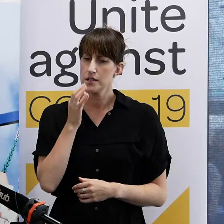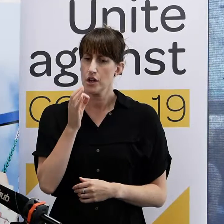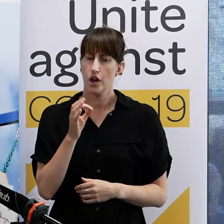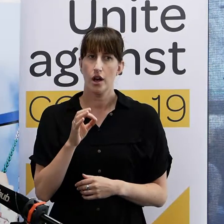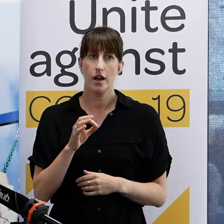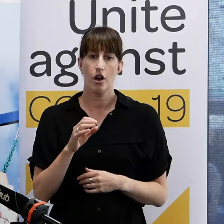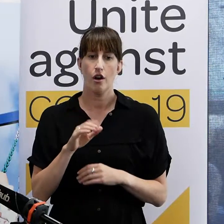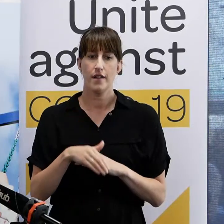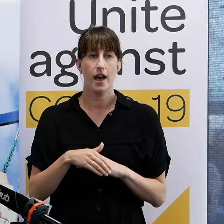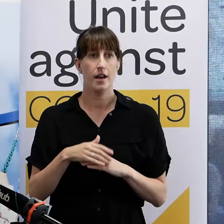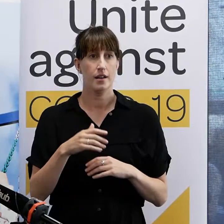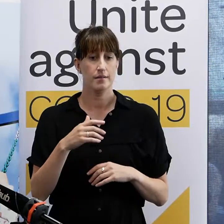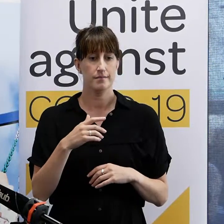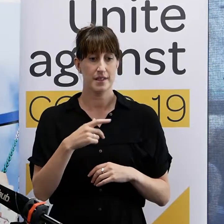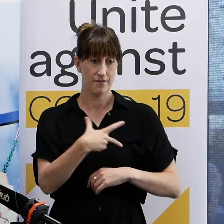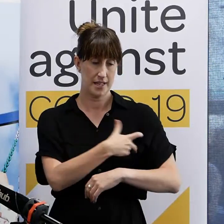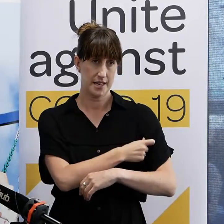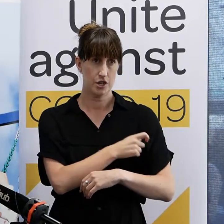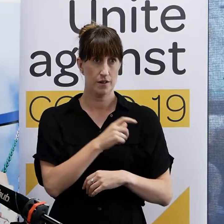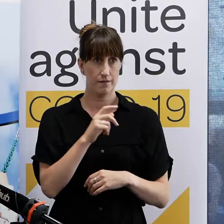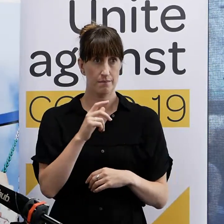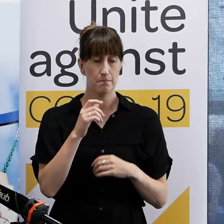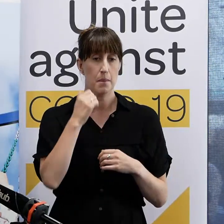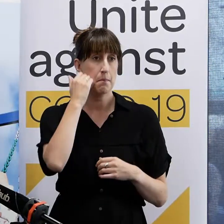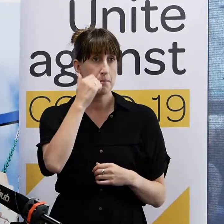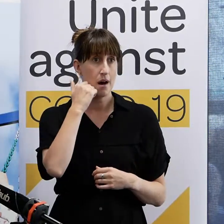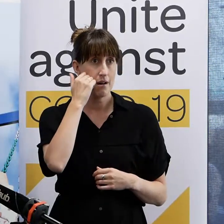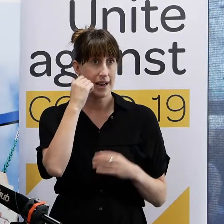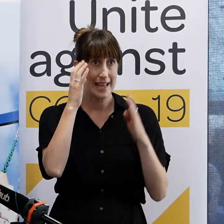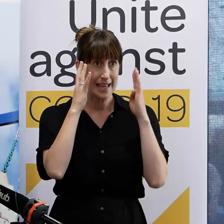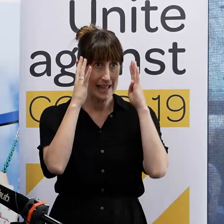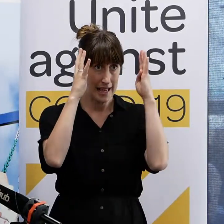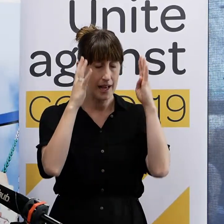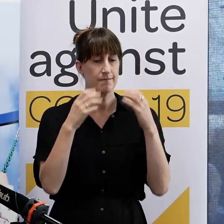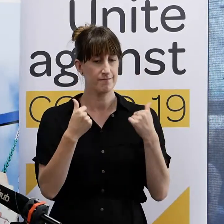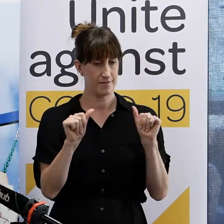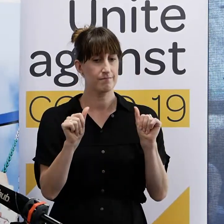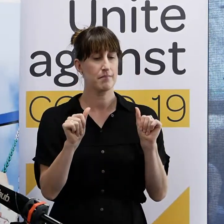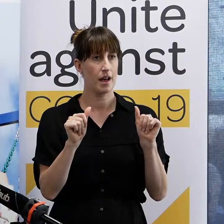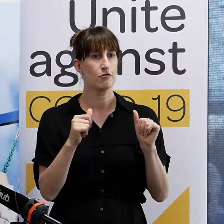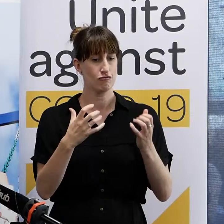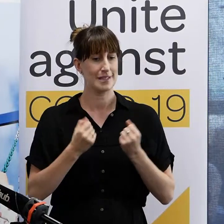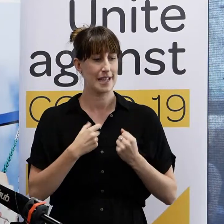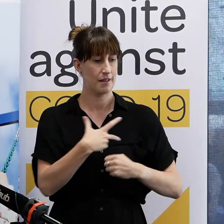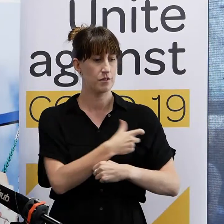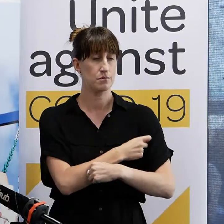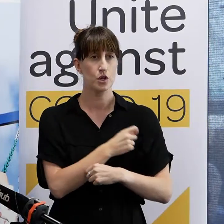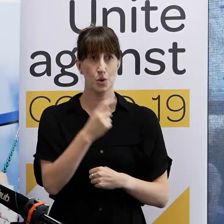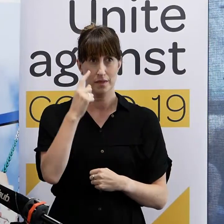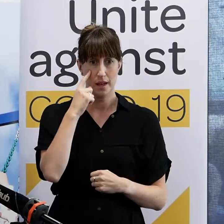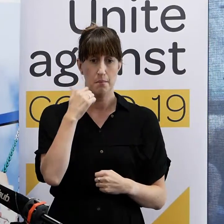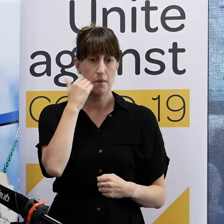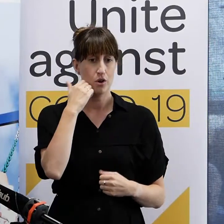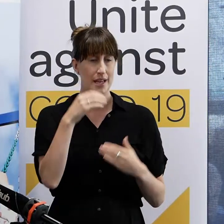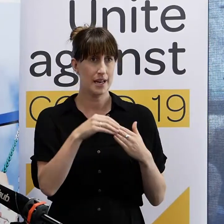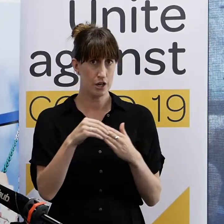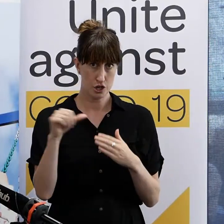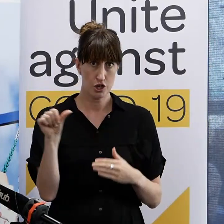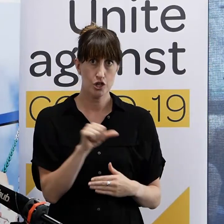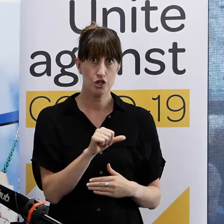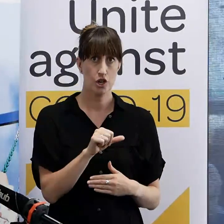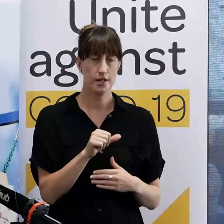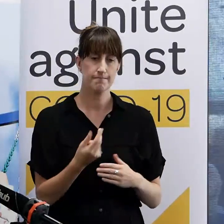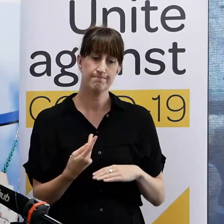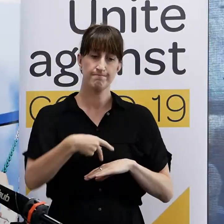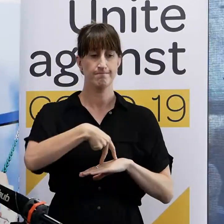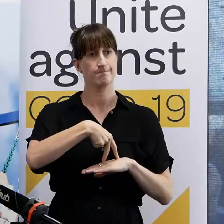today. How important is it for Māori leaders to stand up and take this? Oh, look, I think it's absolutely fantastic. I